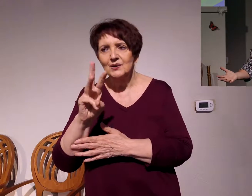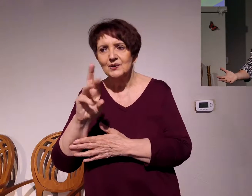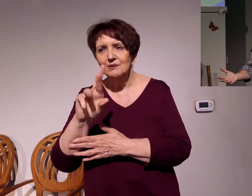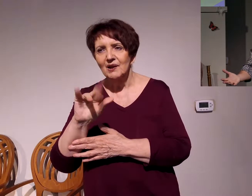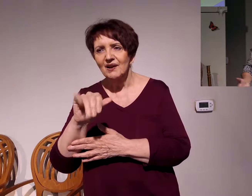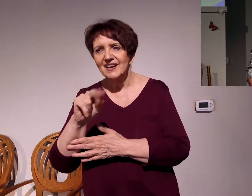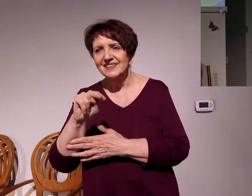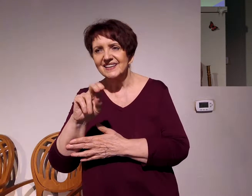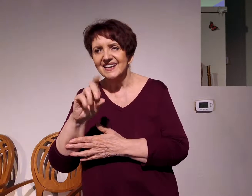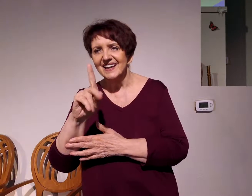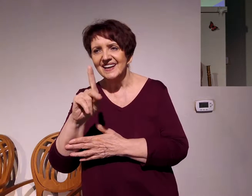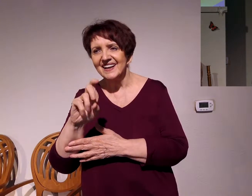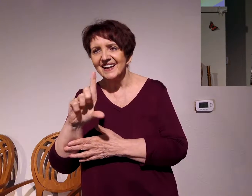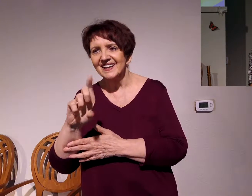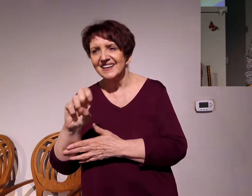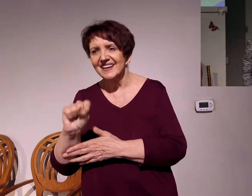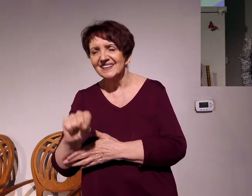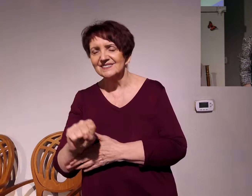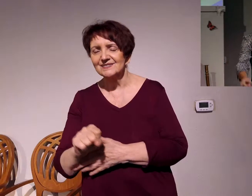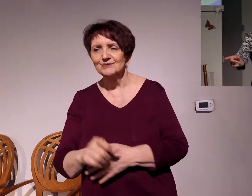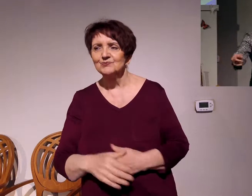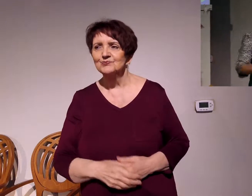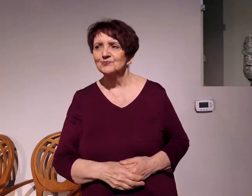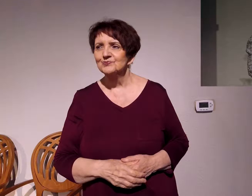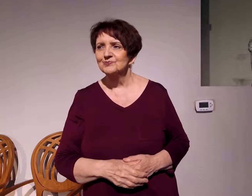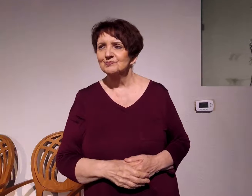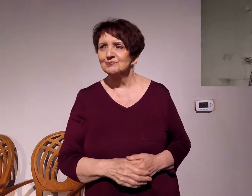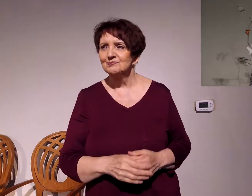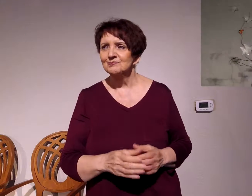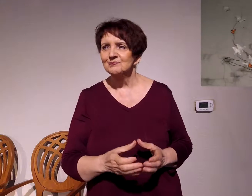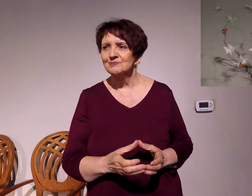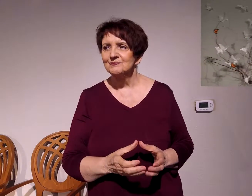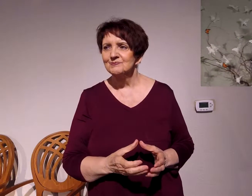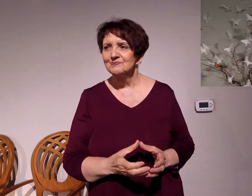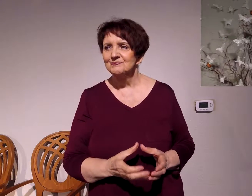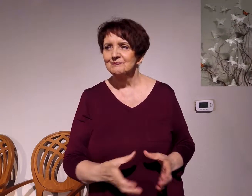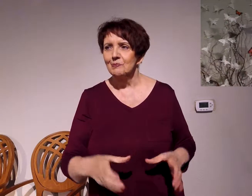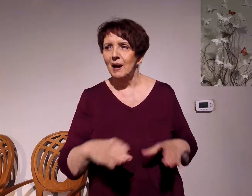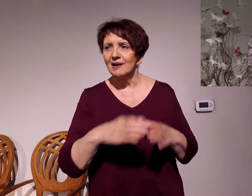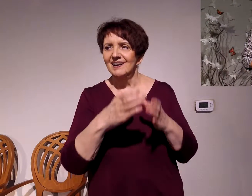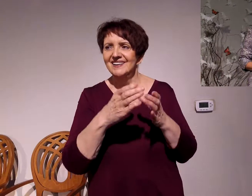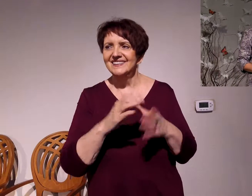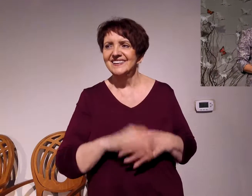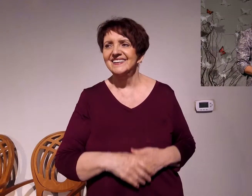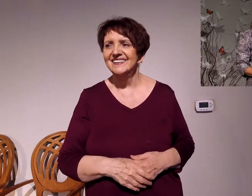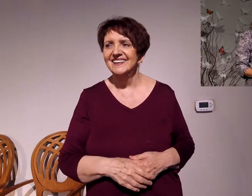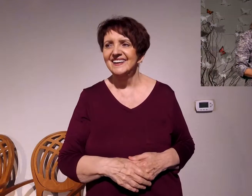it? Bottle it, Laney. Bottle it, Lena.